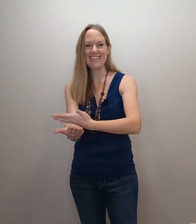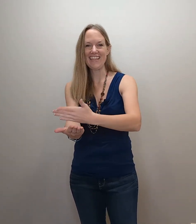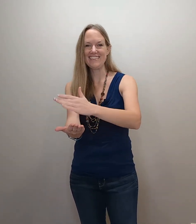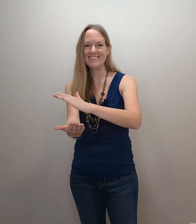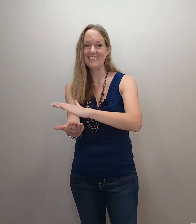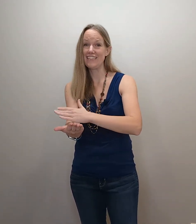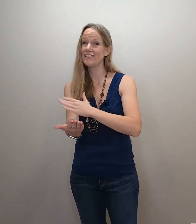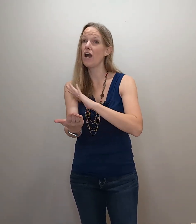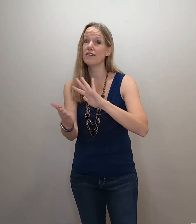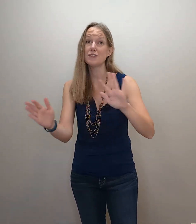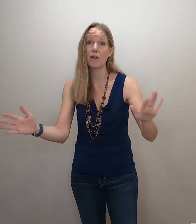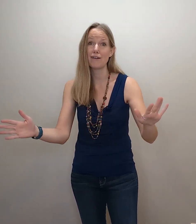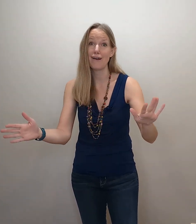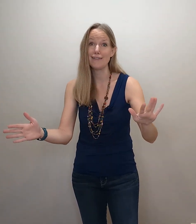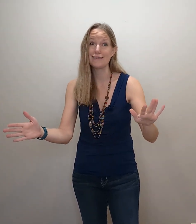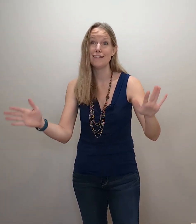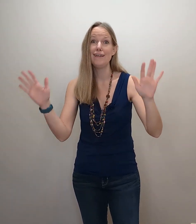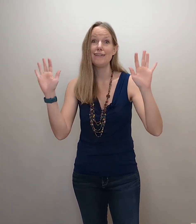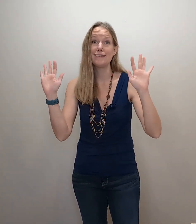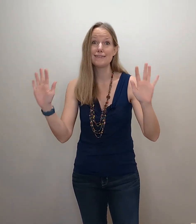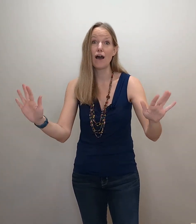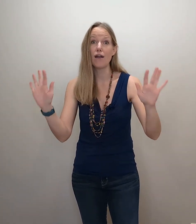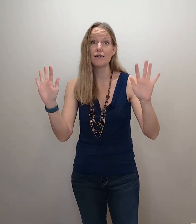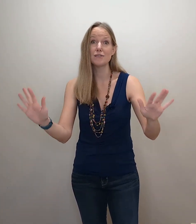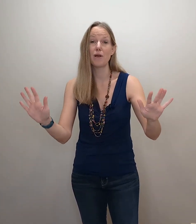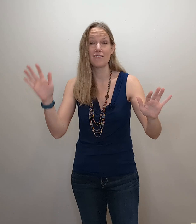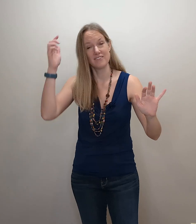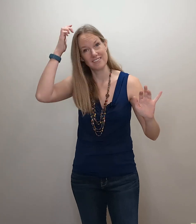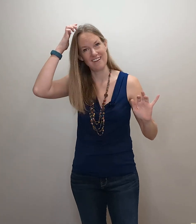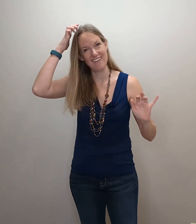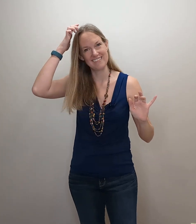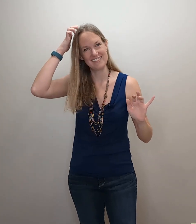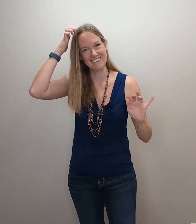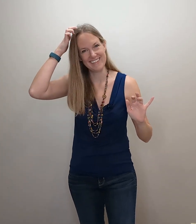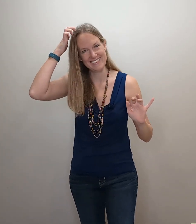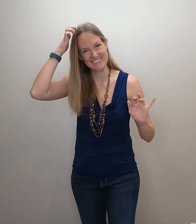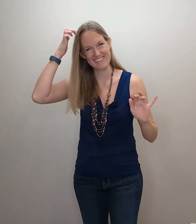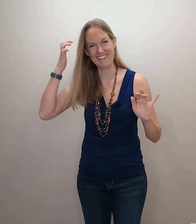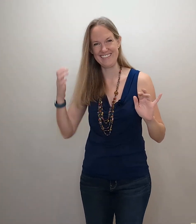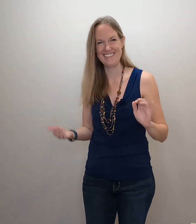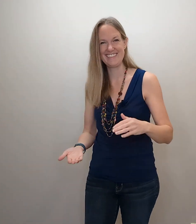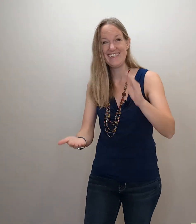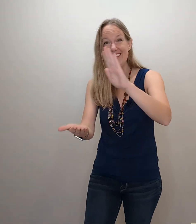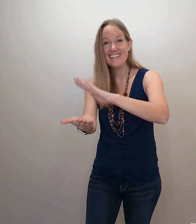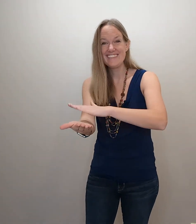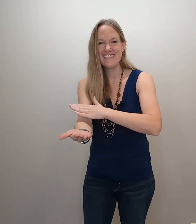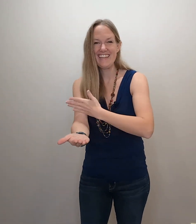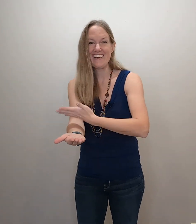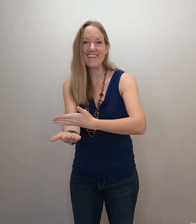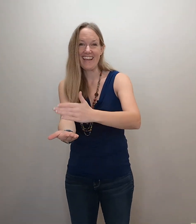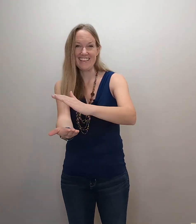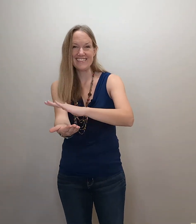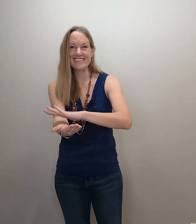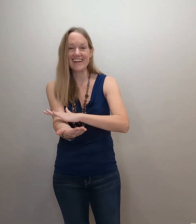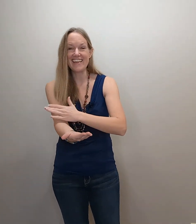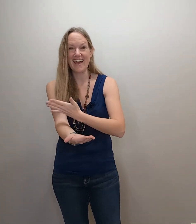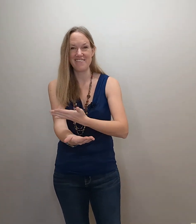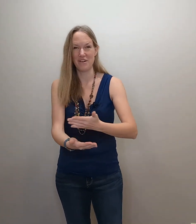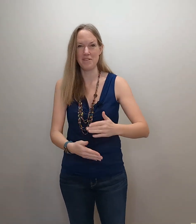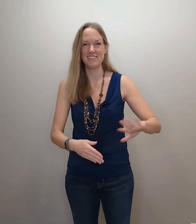Okay? That's the hardest part, guys. This is the hardest part of the song, so don't get discouraged. Sing. Okay, let's try that from the